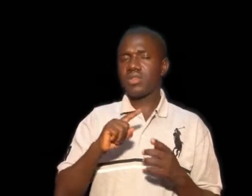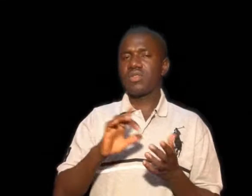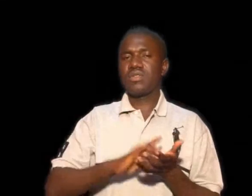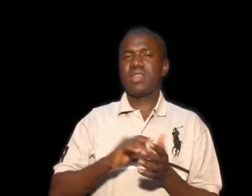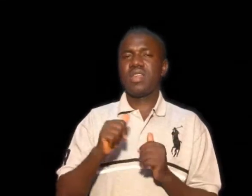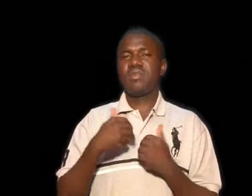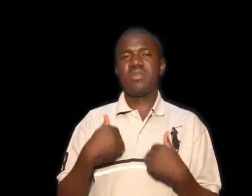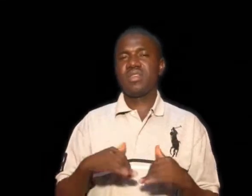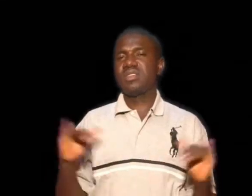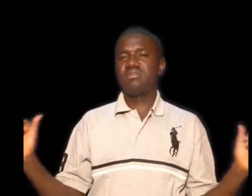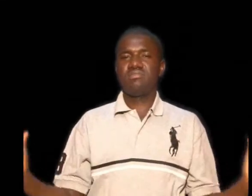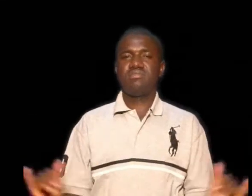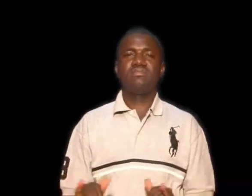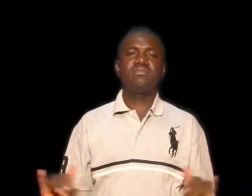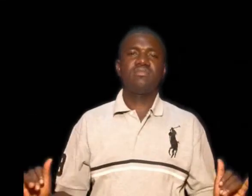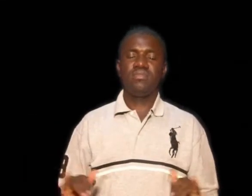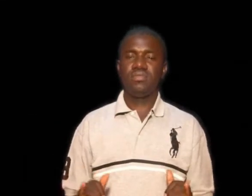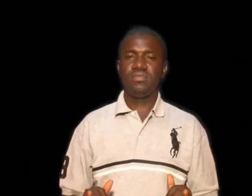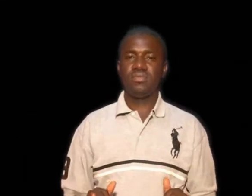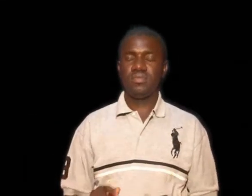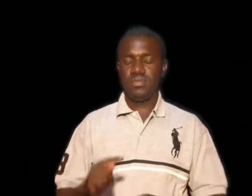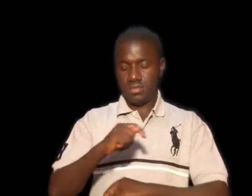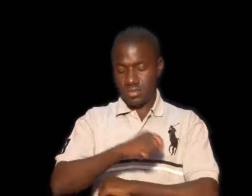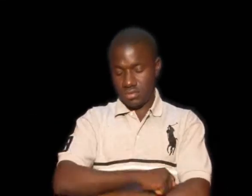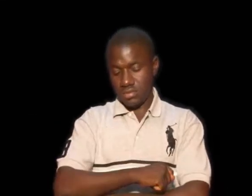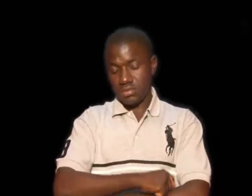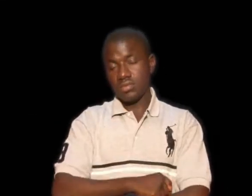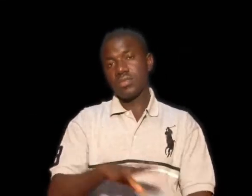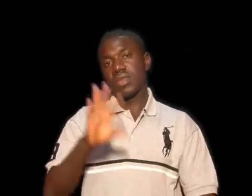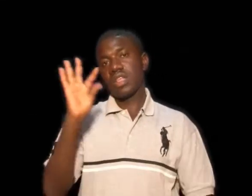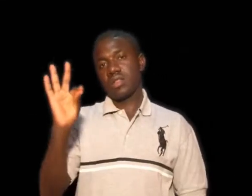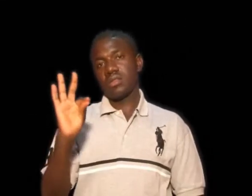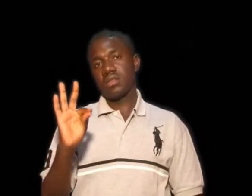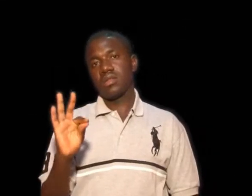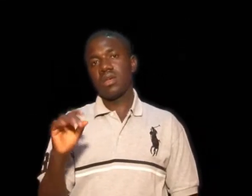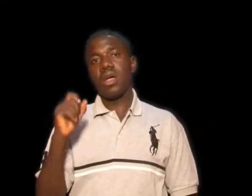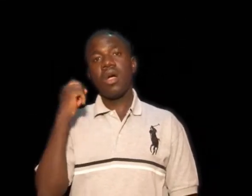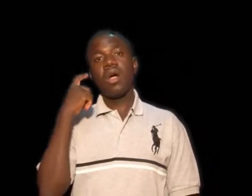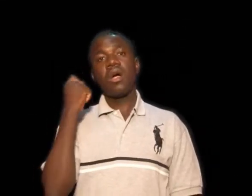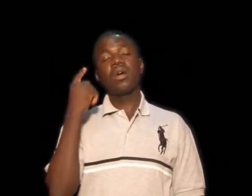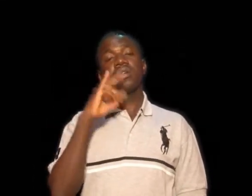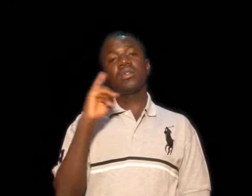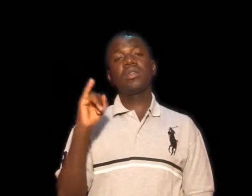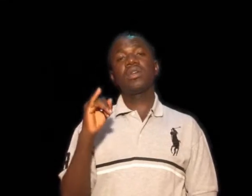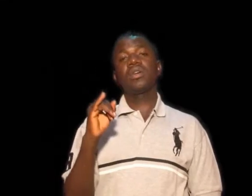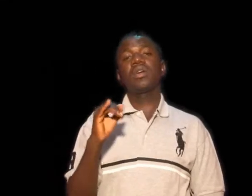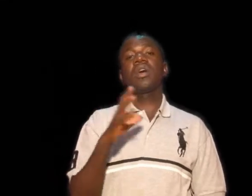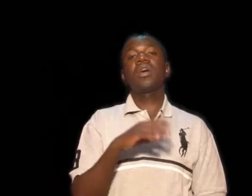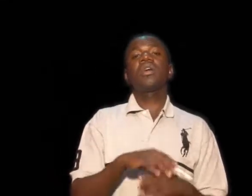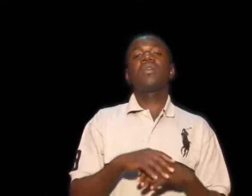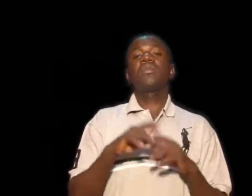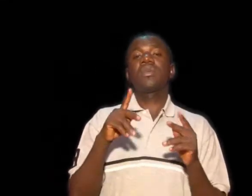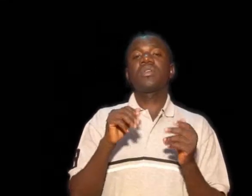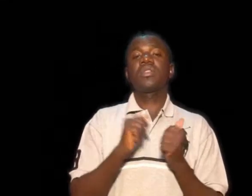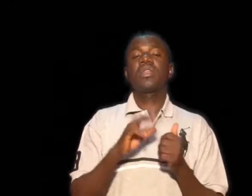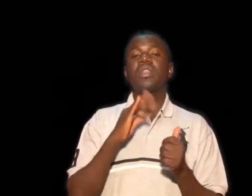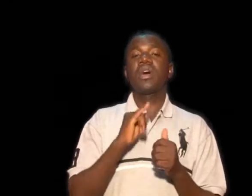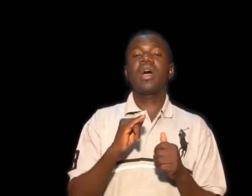and considerate. Table 9. Understanding and interacting with people affected by Hansen's